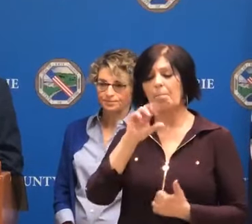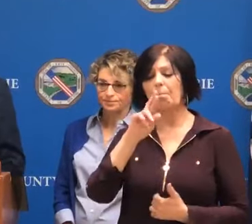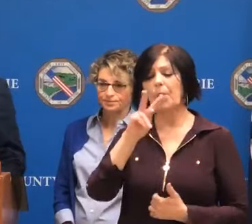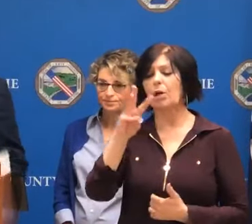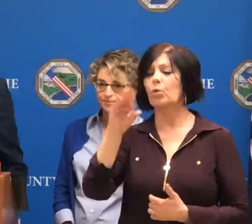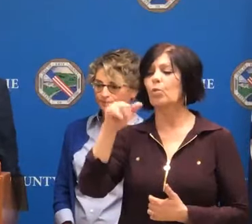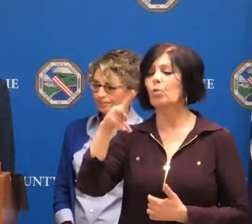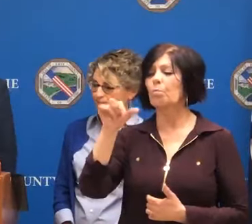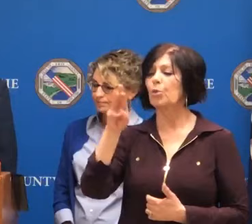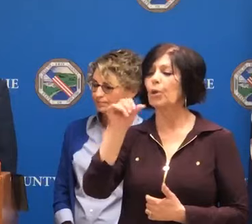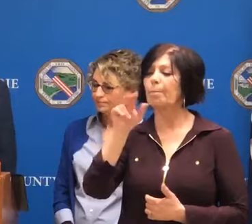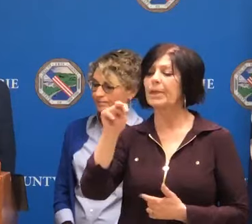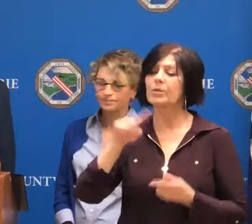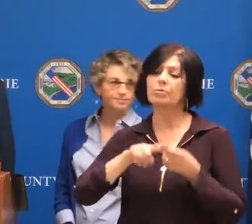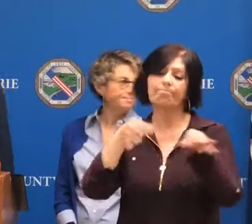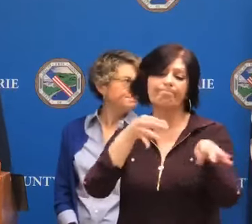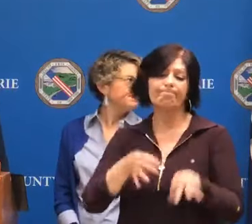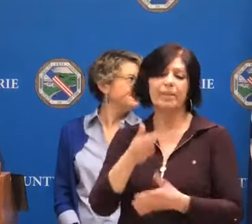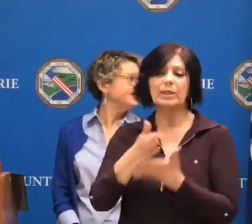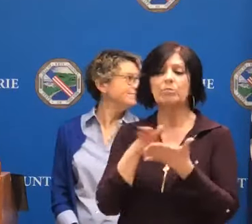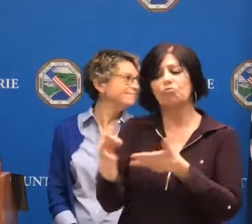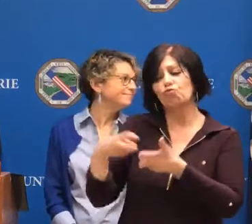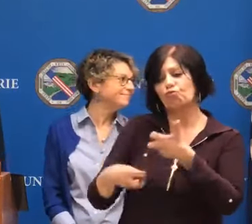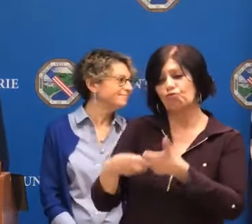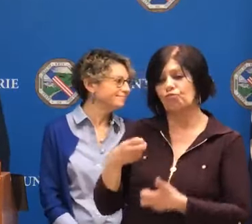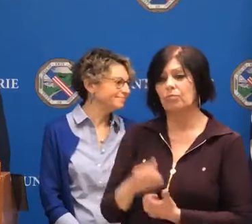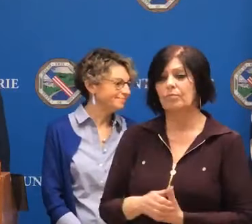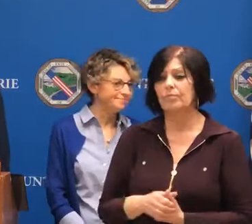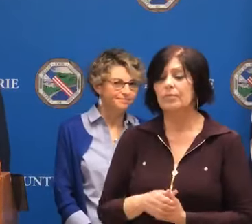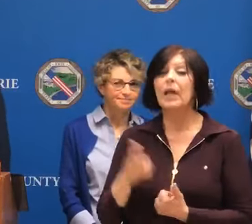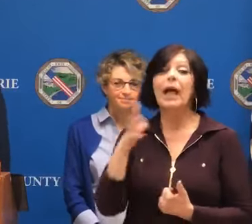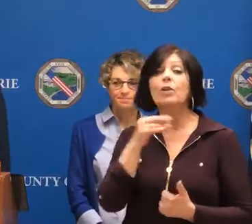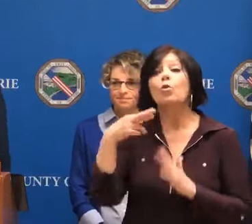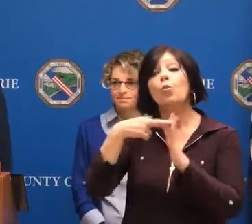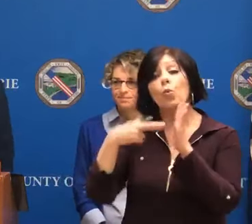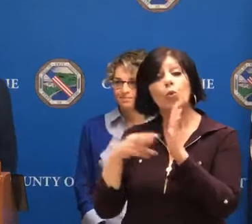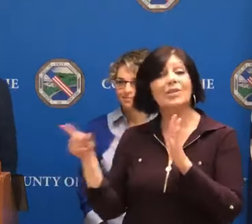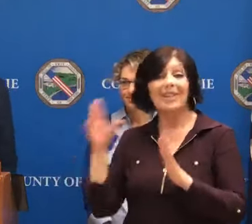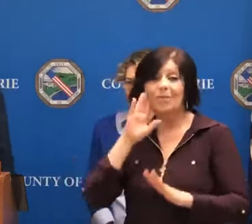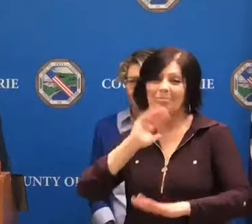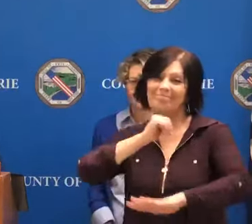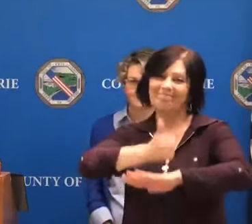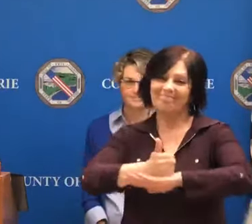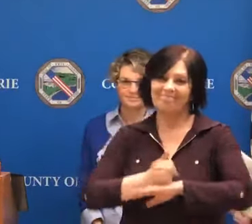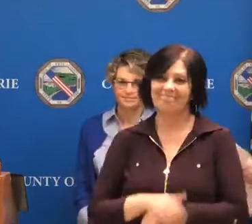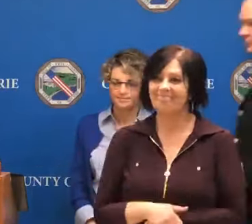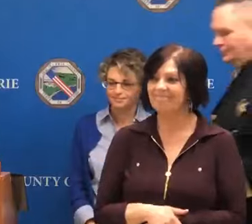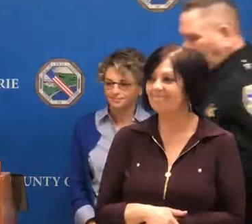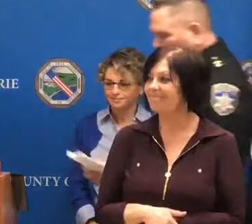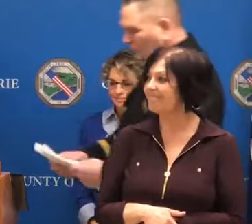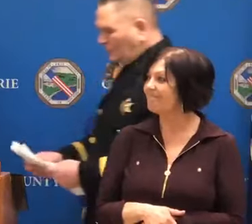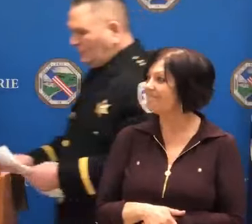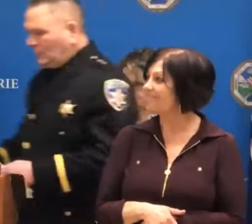little description of some of the issues that they are dealing with and rules that they will be implementing. Undersheriff.